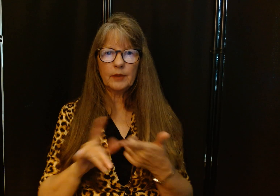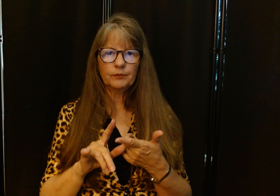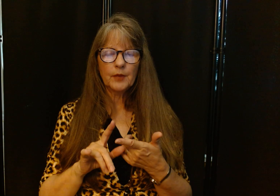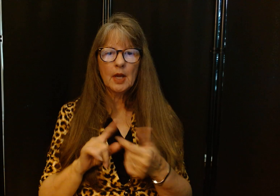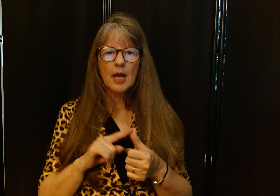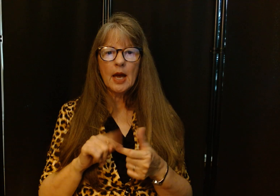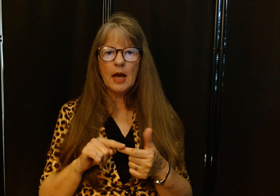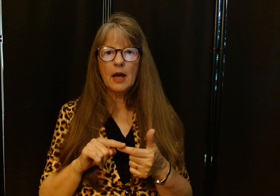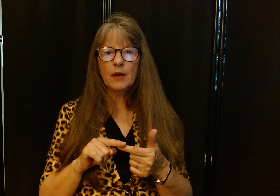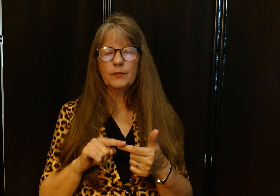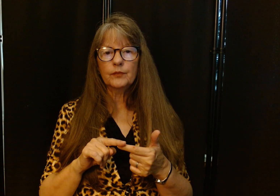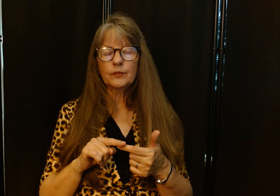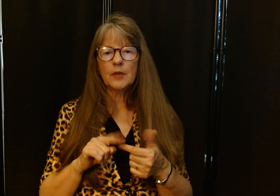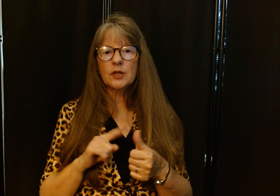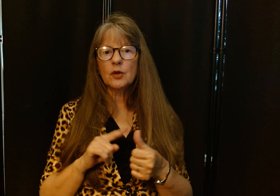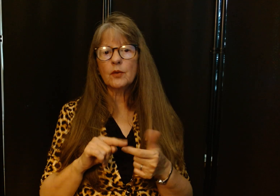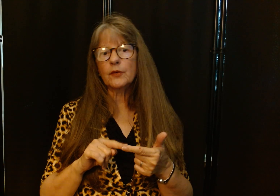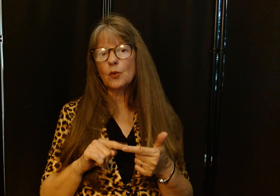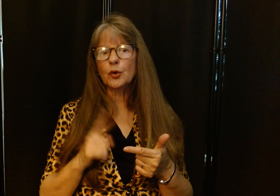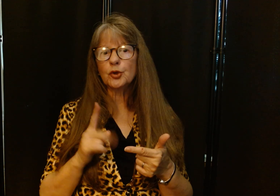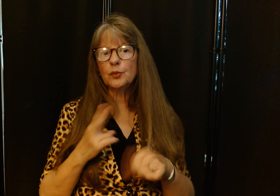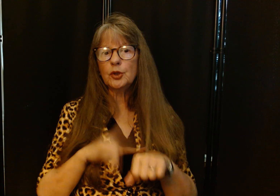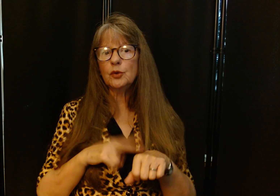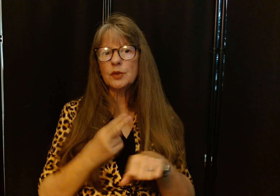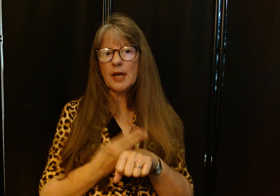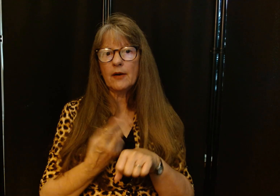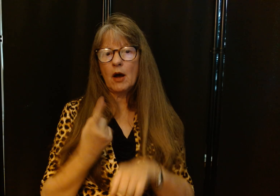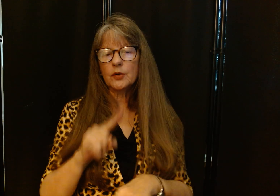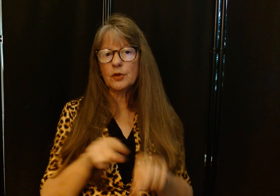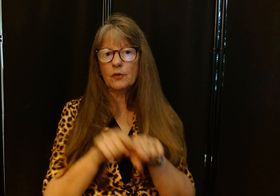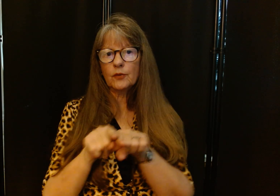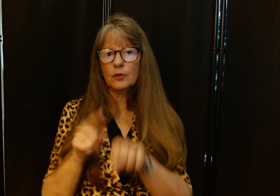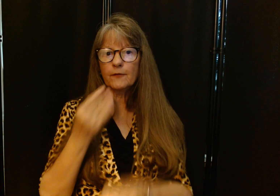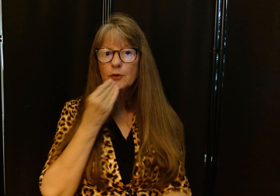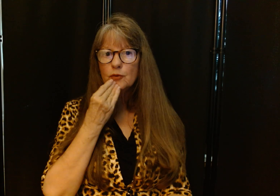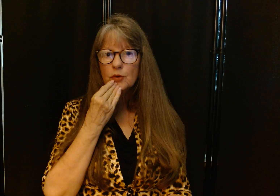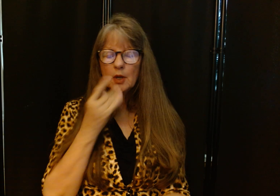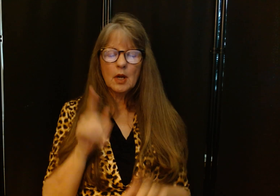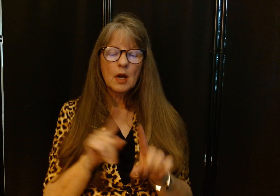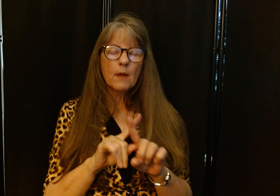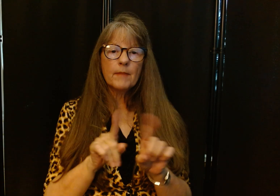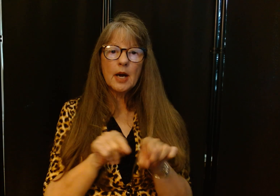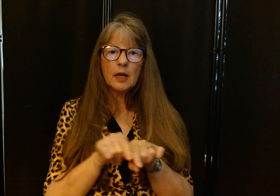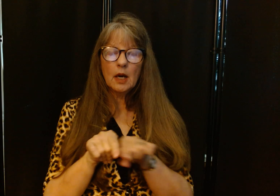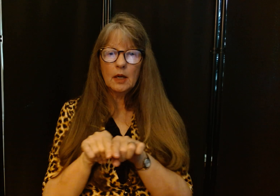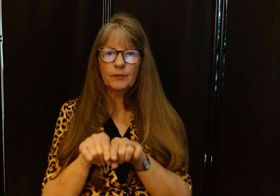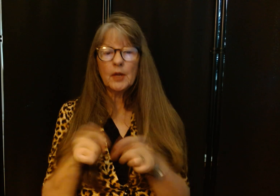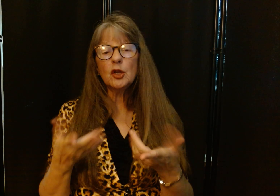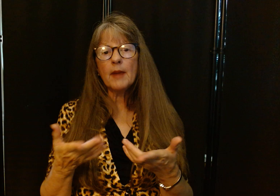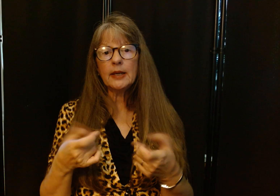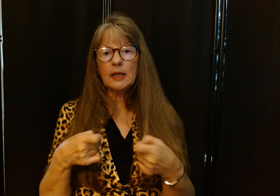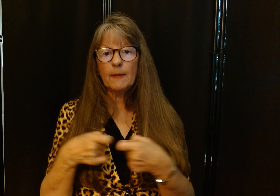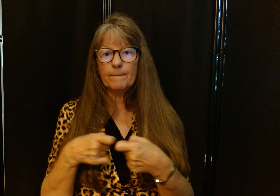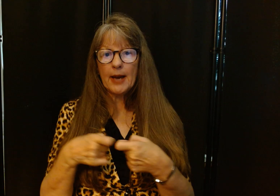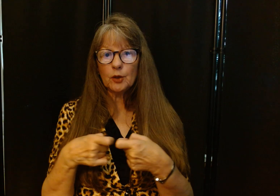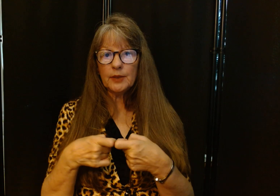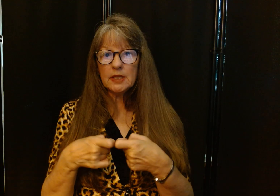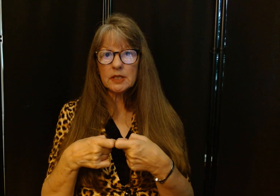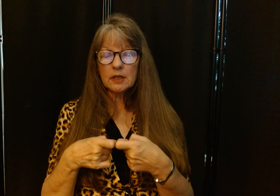And so, of course, you would use that also for food. But and you might need batteries,